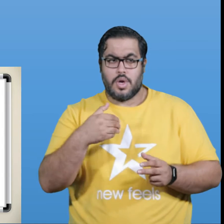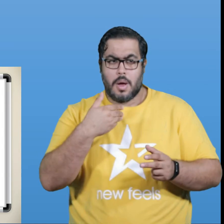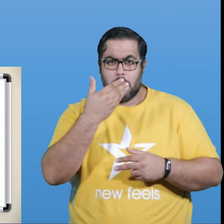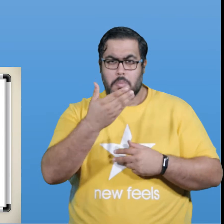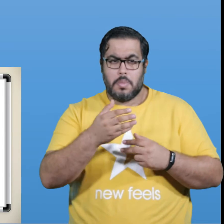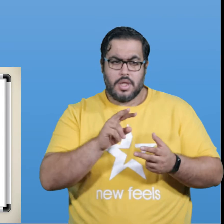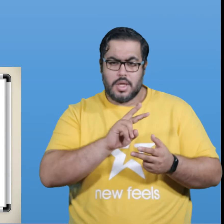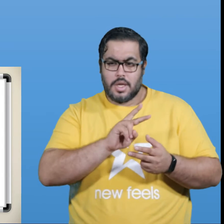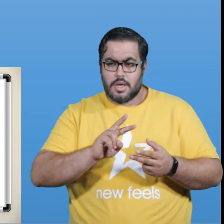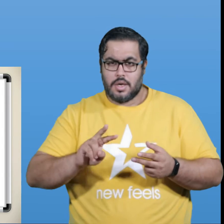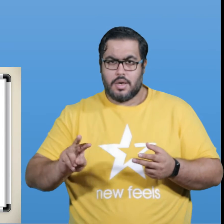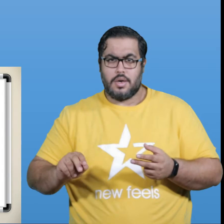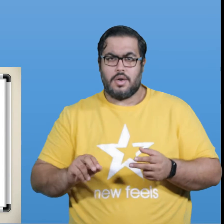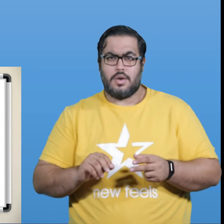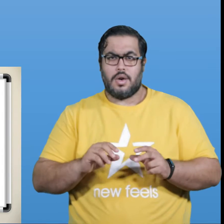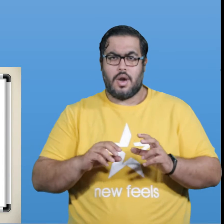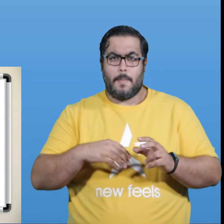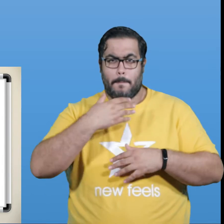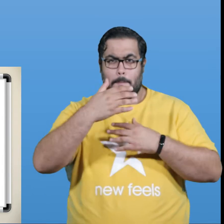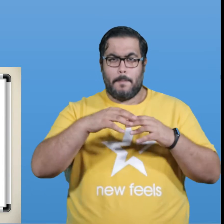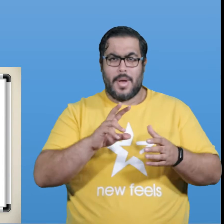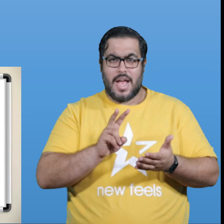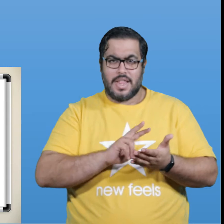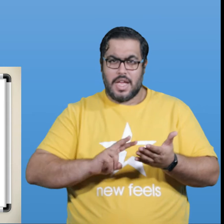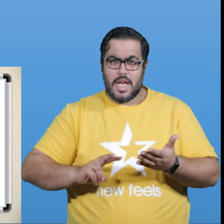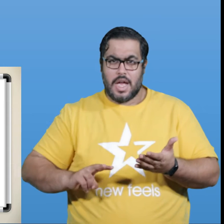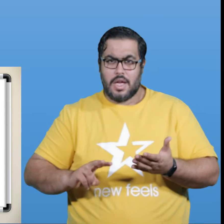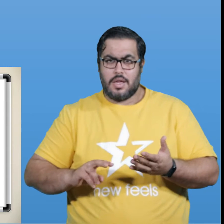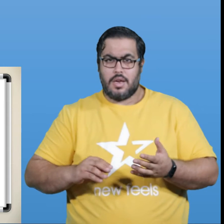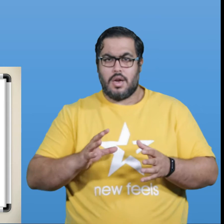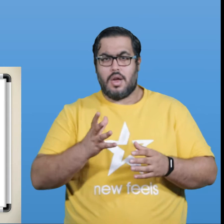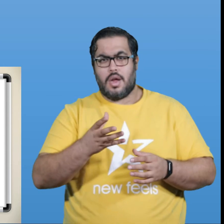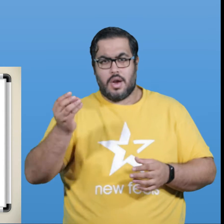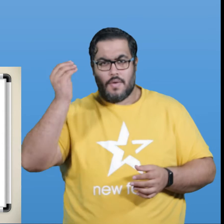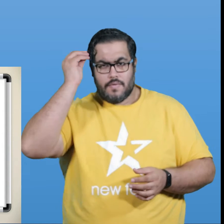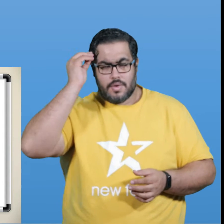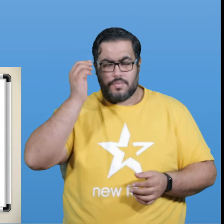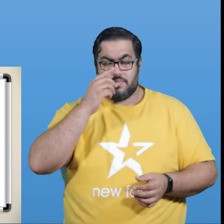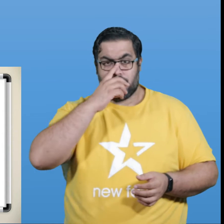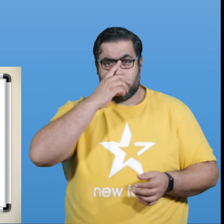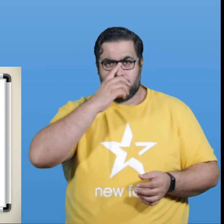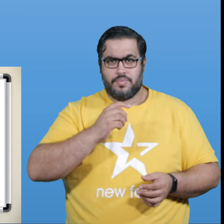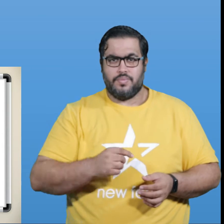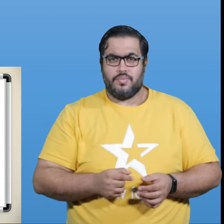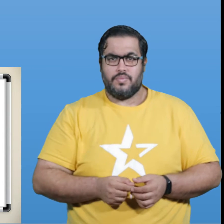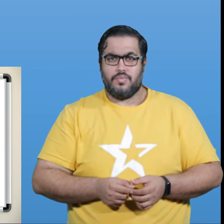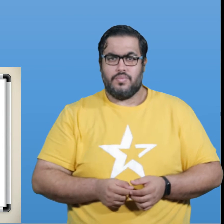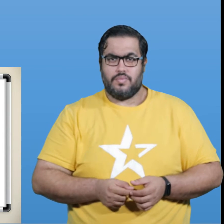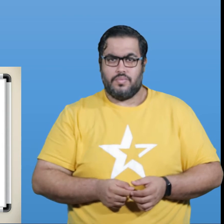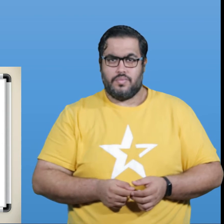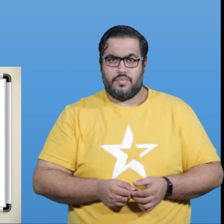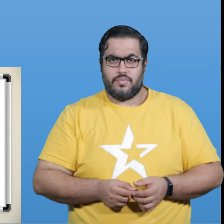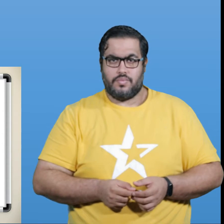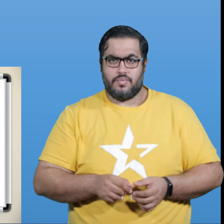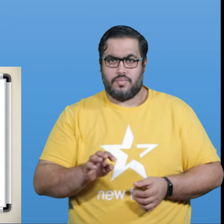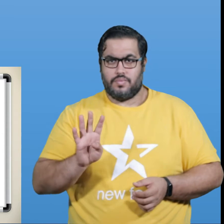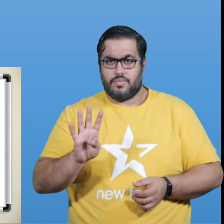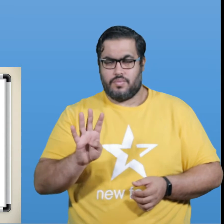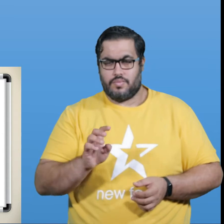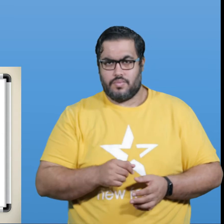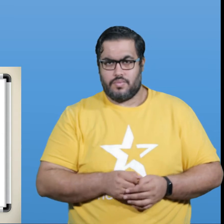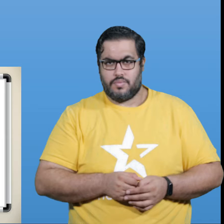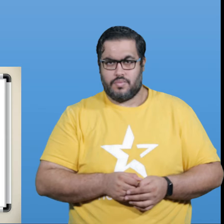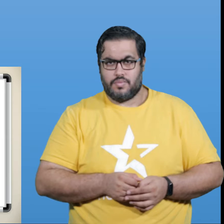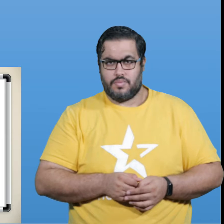to go and look for the meaning of the word, so we have to understand and comprehend the meaning of the words or unknown words from the text itself. Number